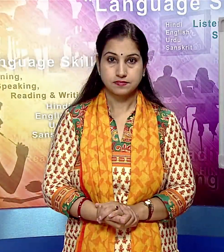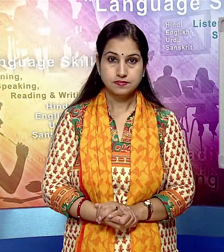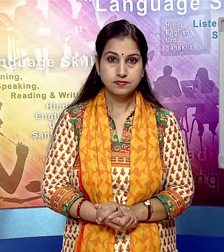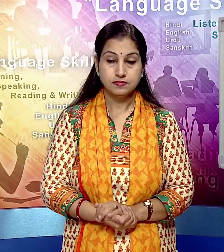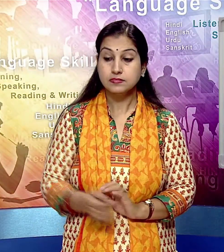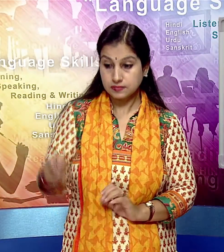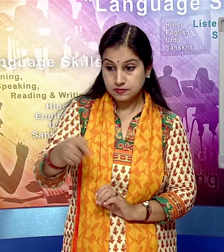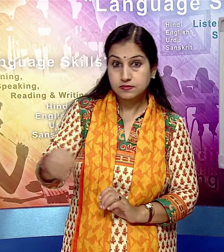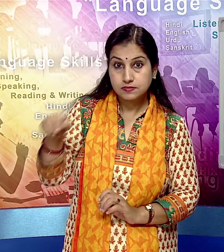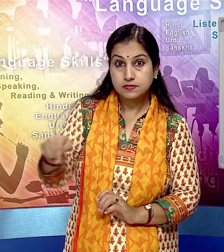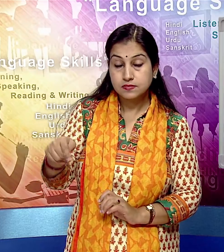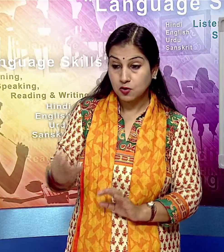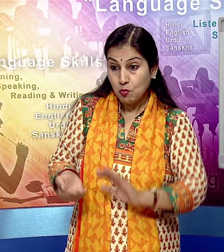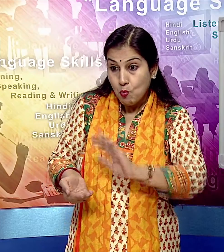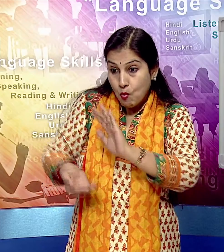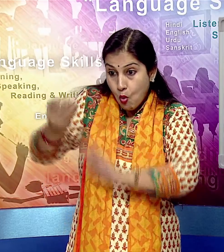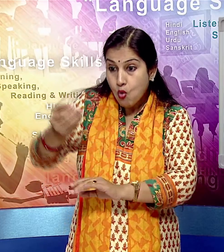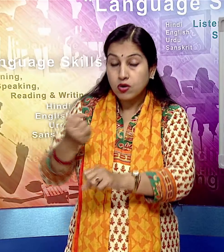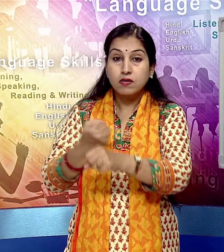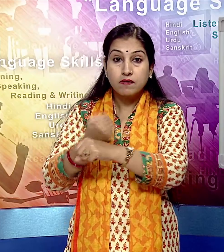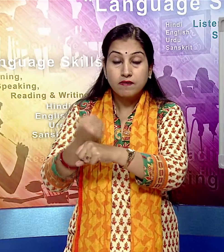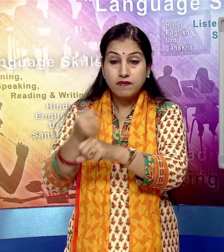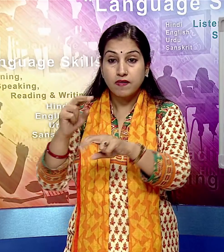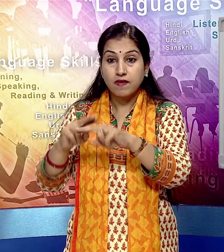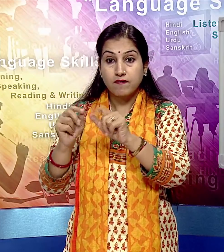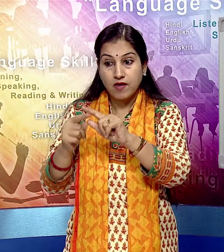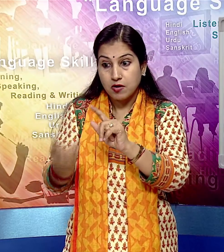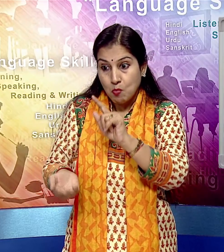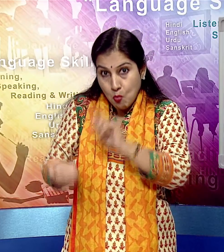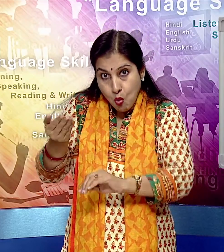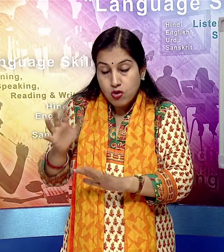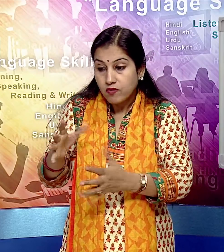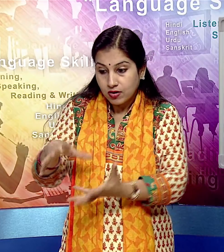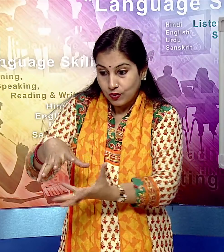They have more fat calories due to absorption of fat during frying.